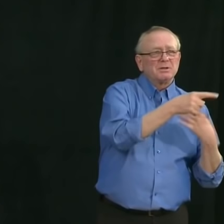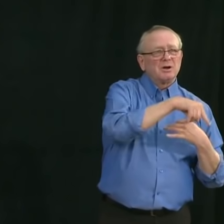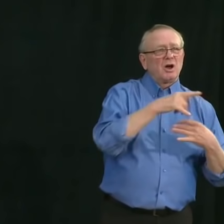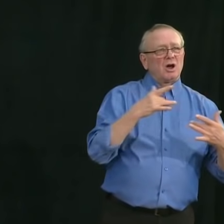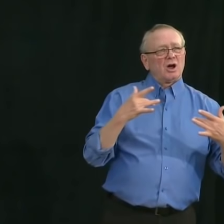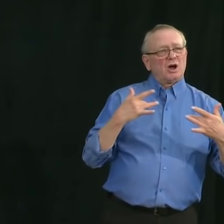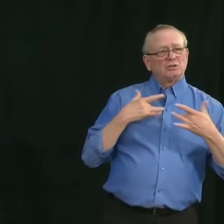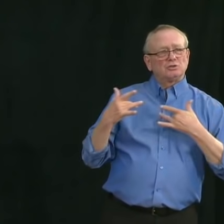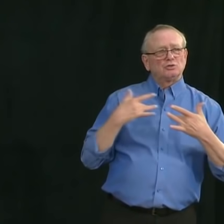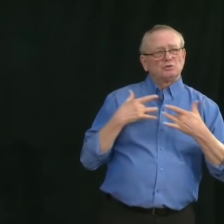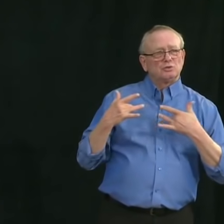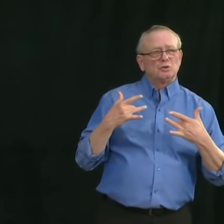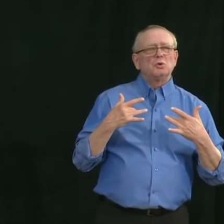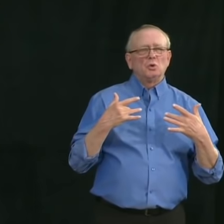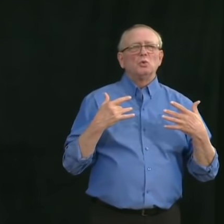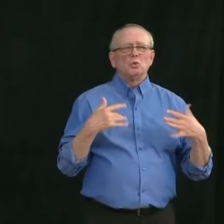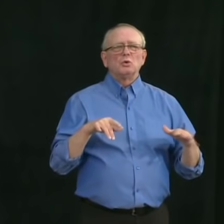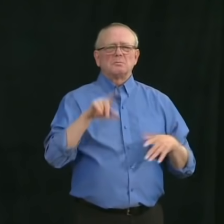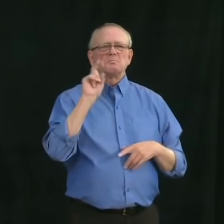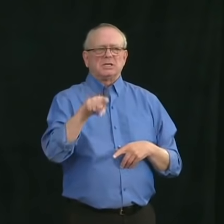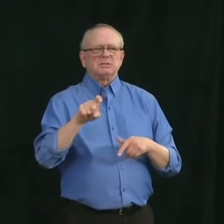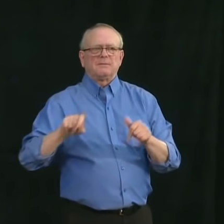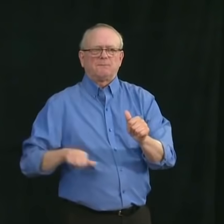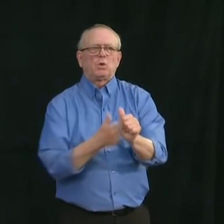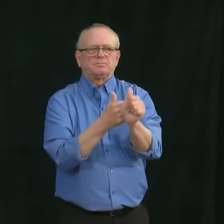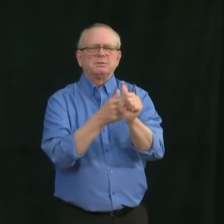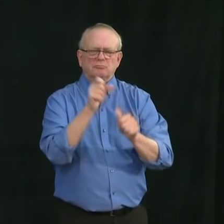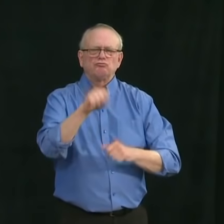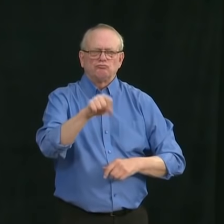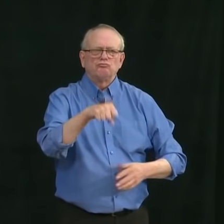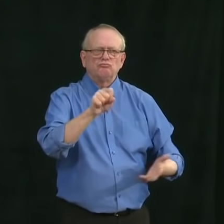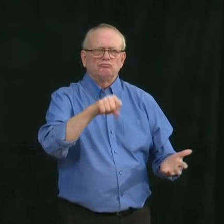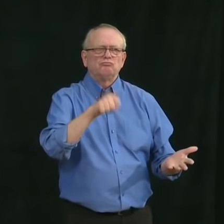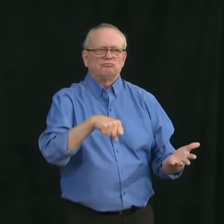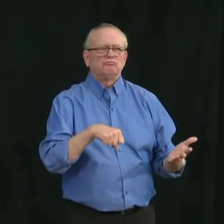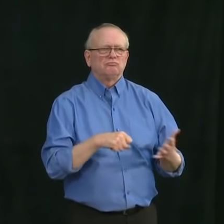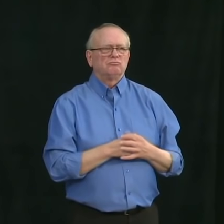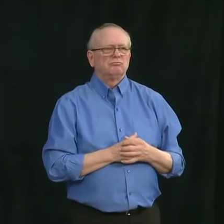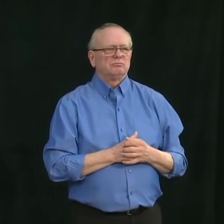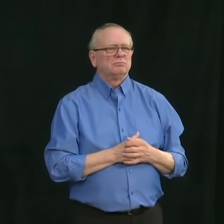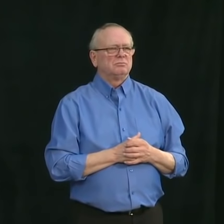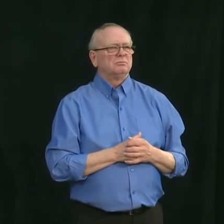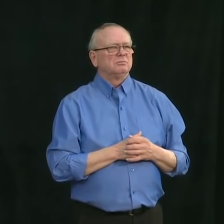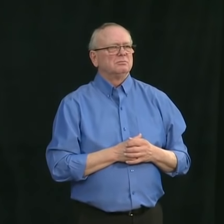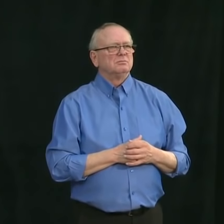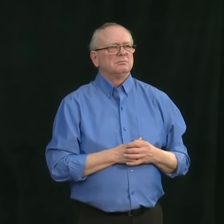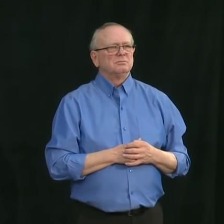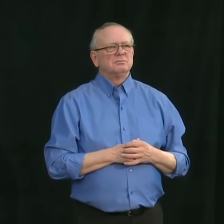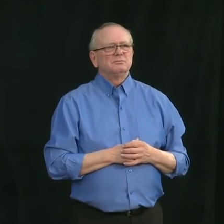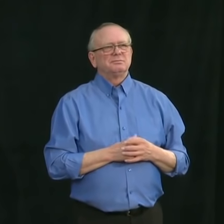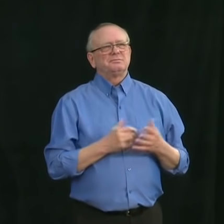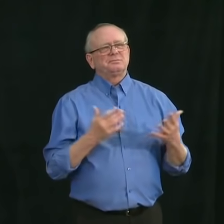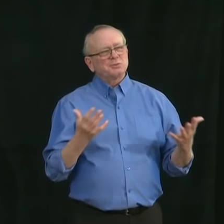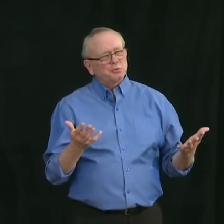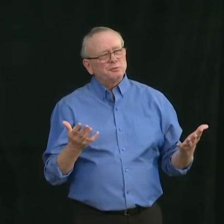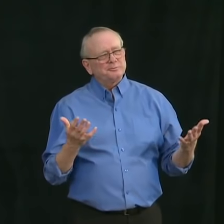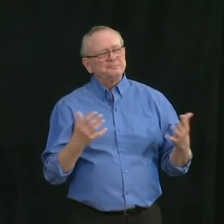those concerns need to be followed up on. So I don't know, that's something that, we do